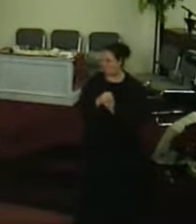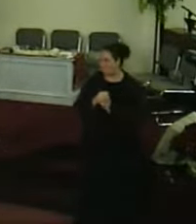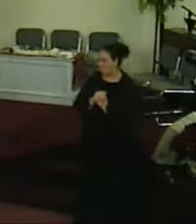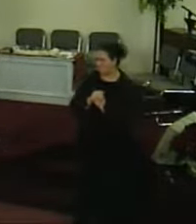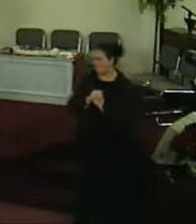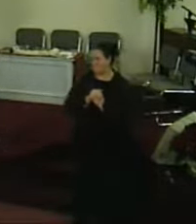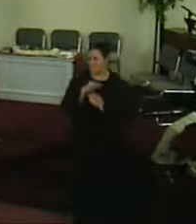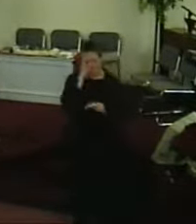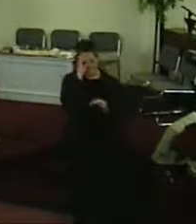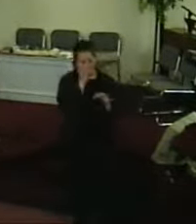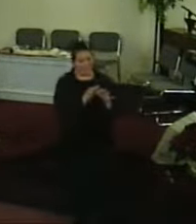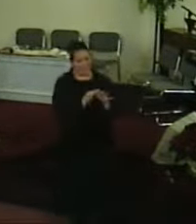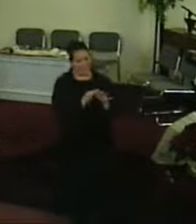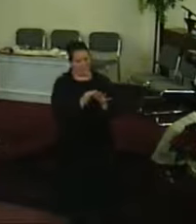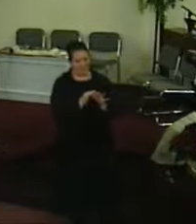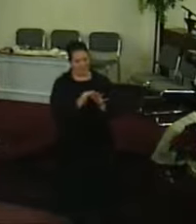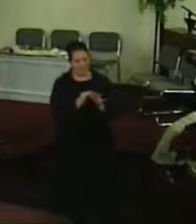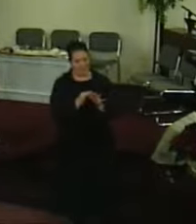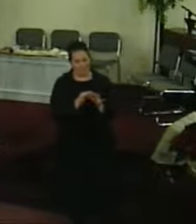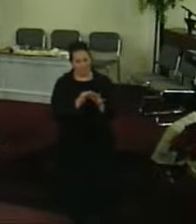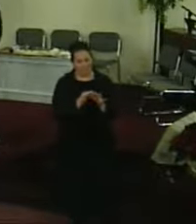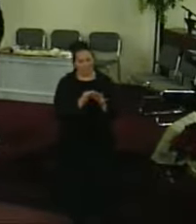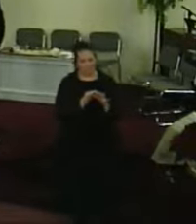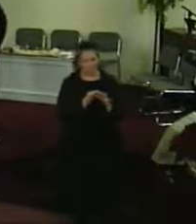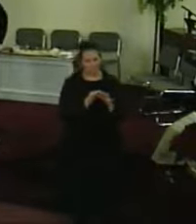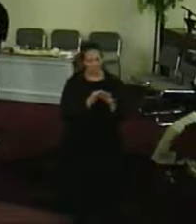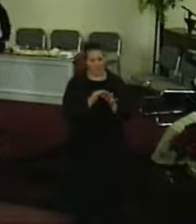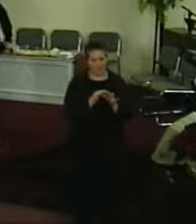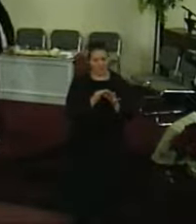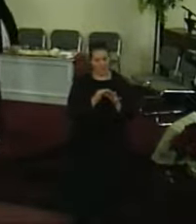Faith is in a realm of the not seen.